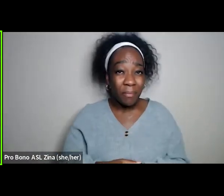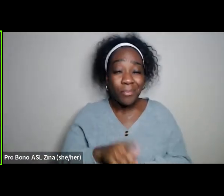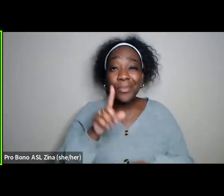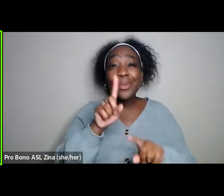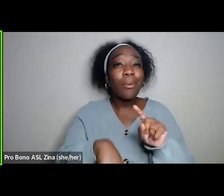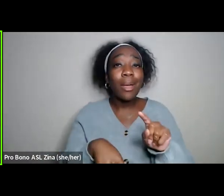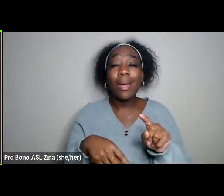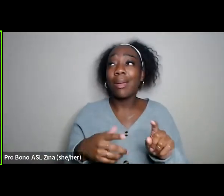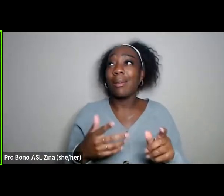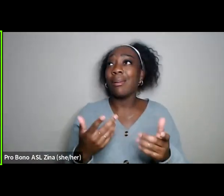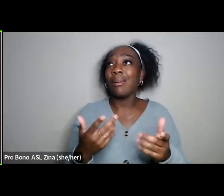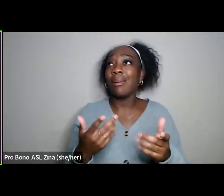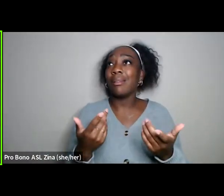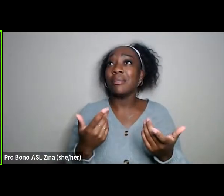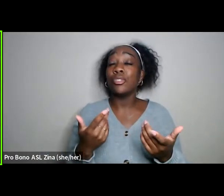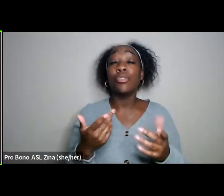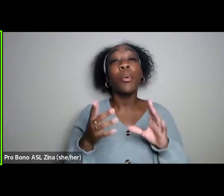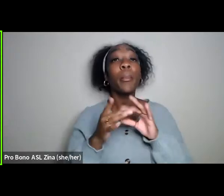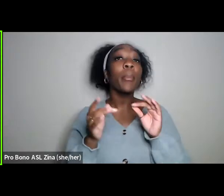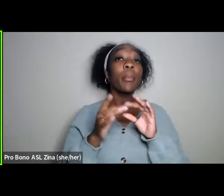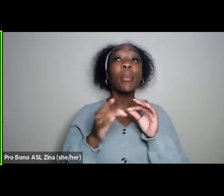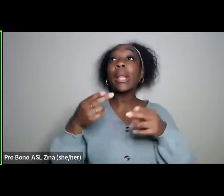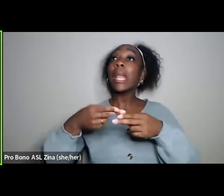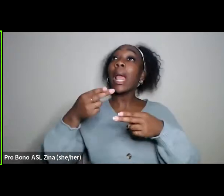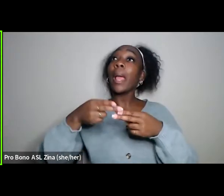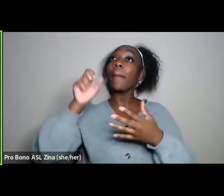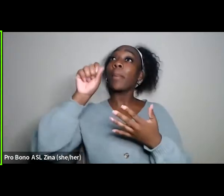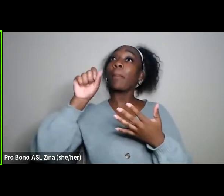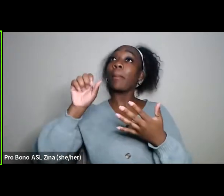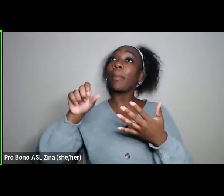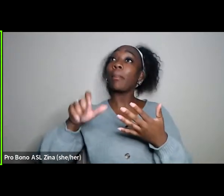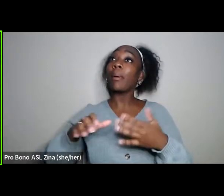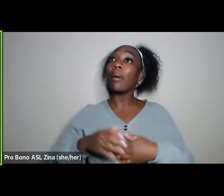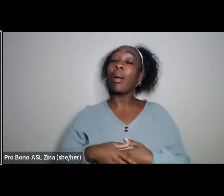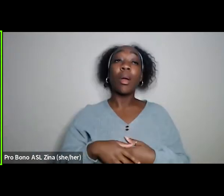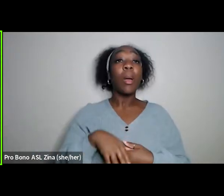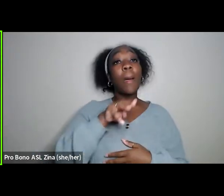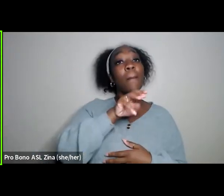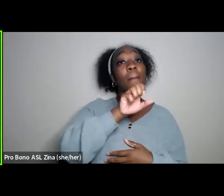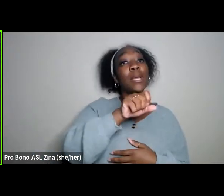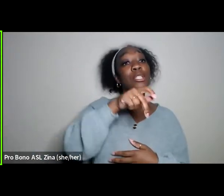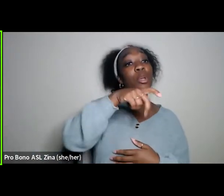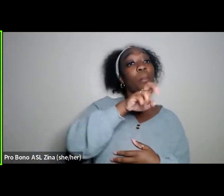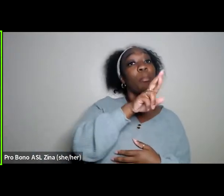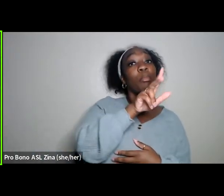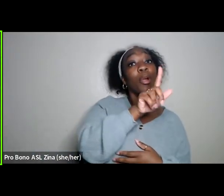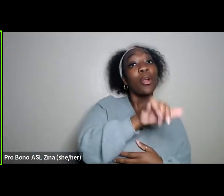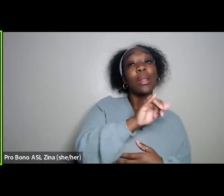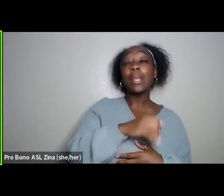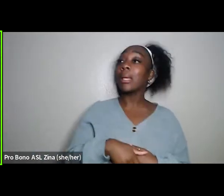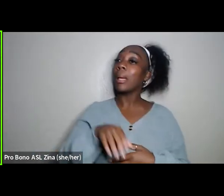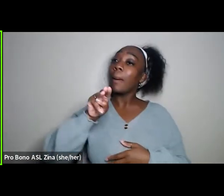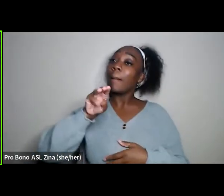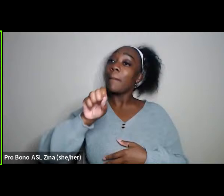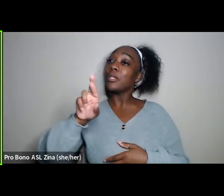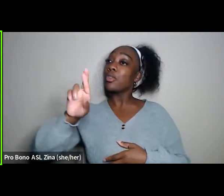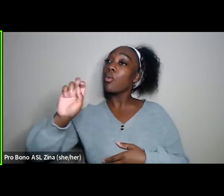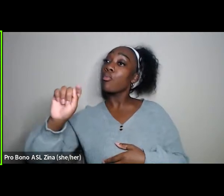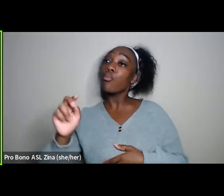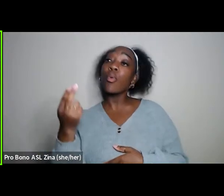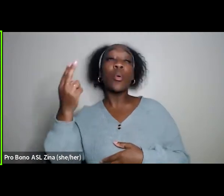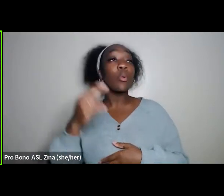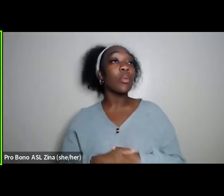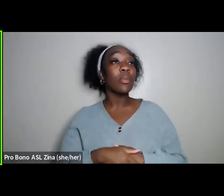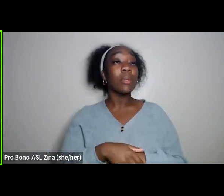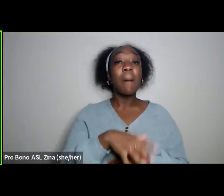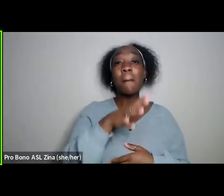say Miss Pearlie's name. We can't just say Miss Ruth's name. We can't just say Mama Cat's name and not feel